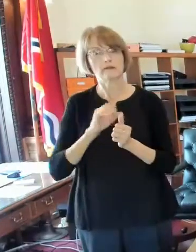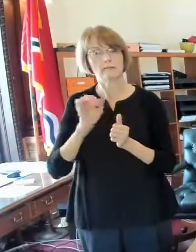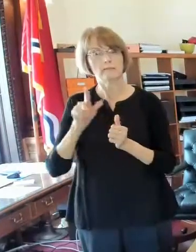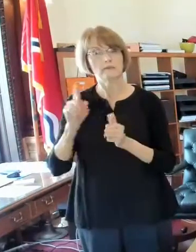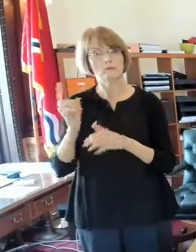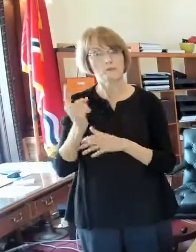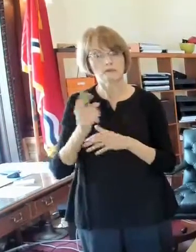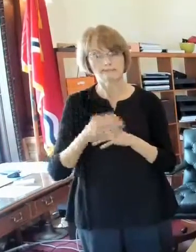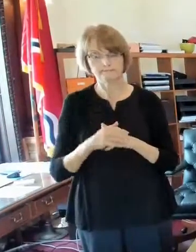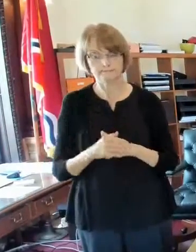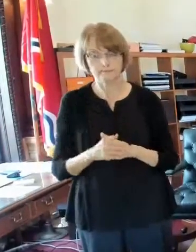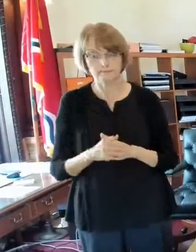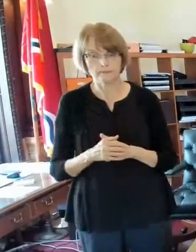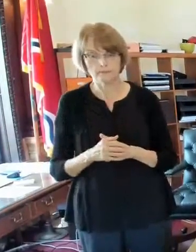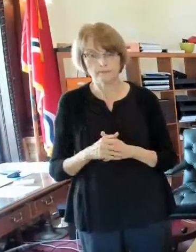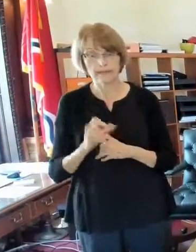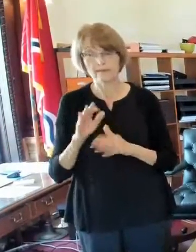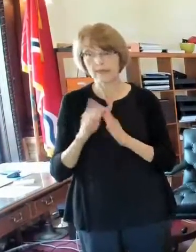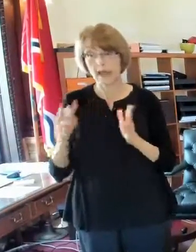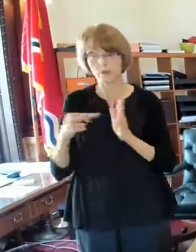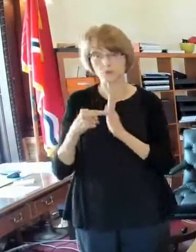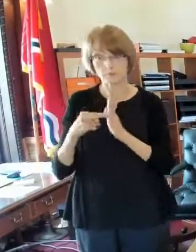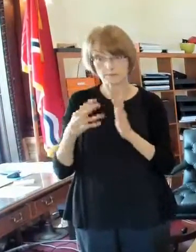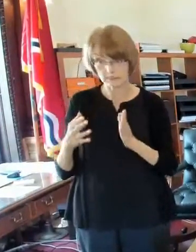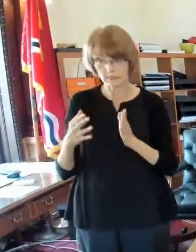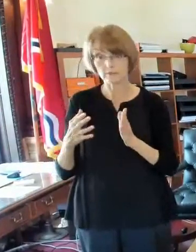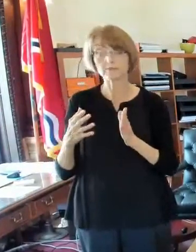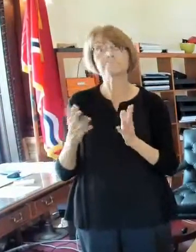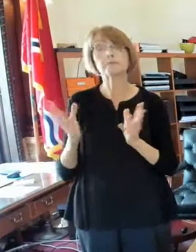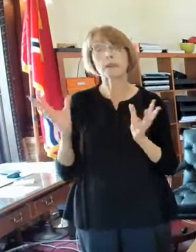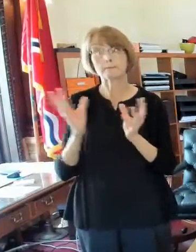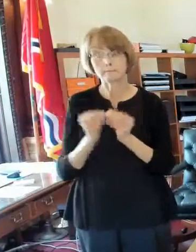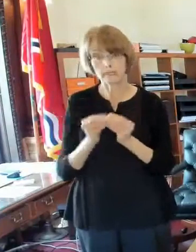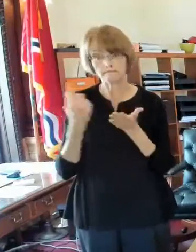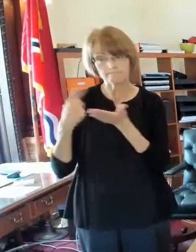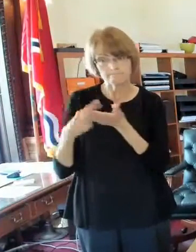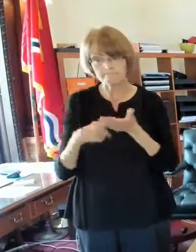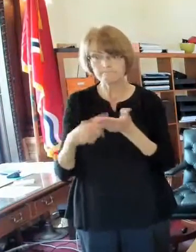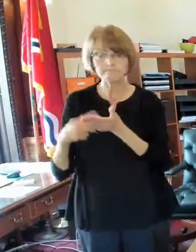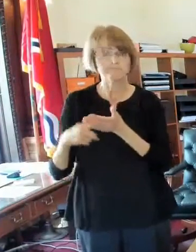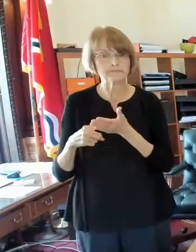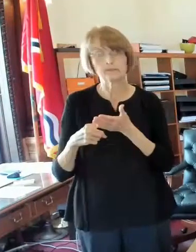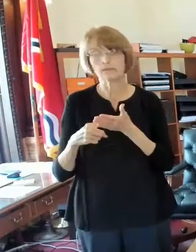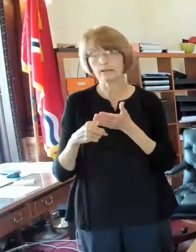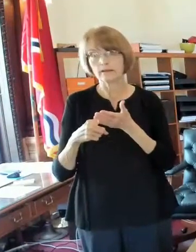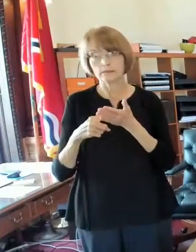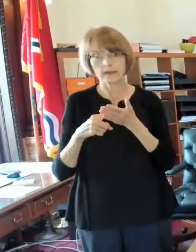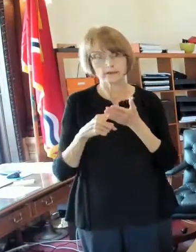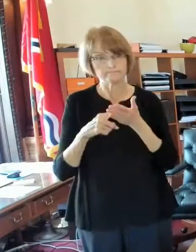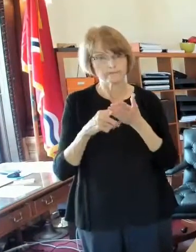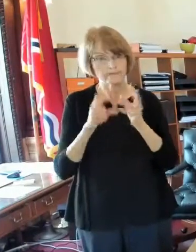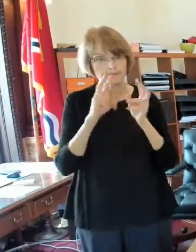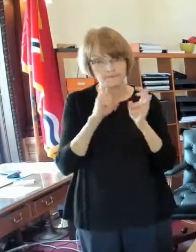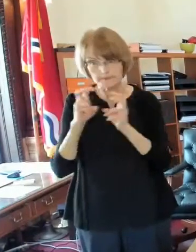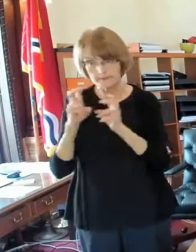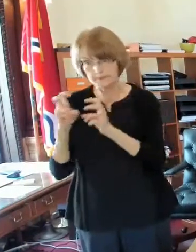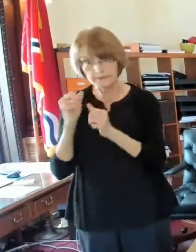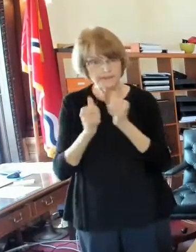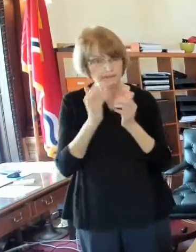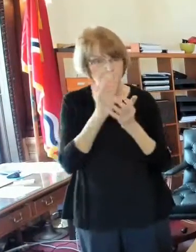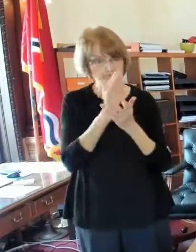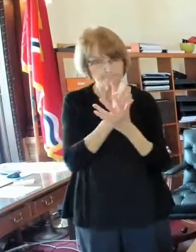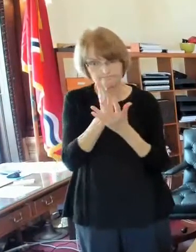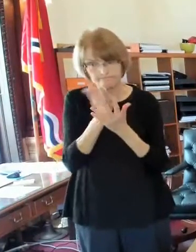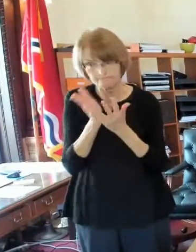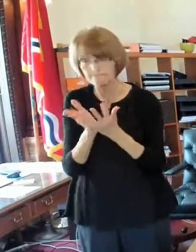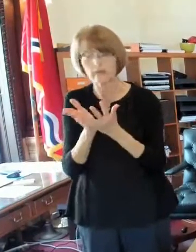If the House does when they take up the bill and when they amend or vote parts of this out, we'll likely have to